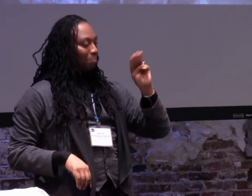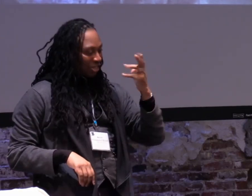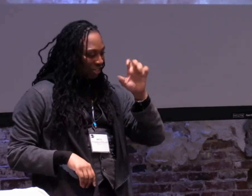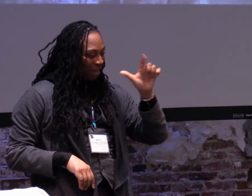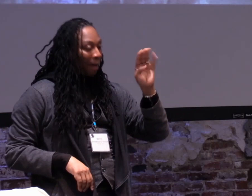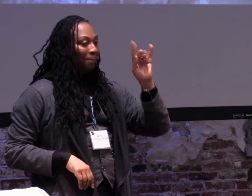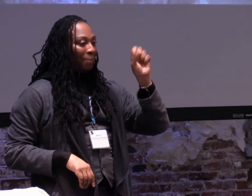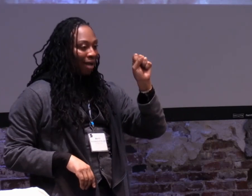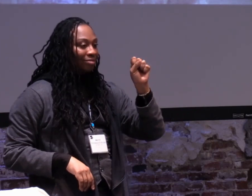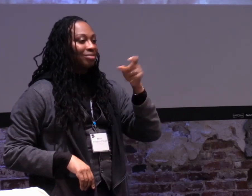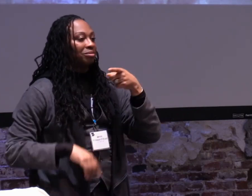not?